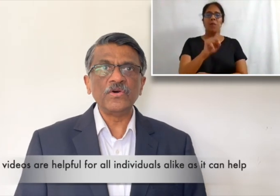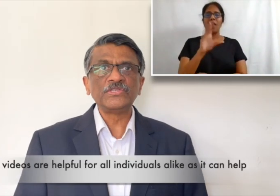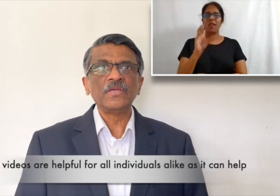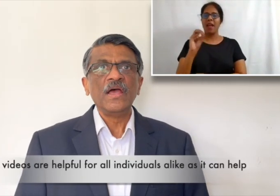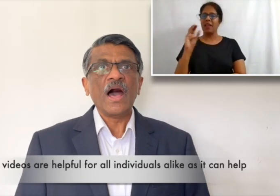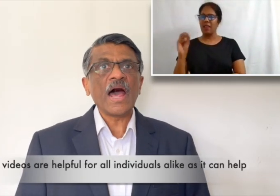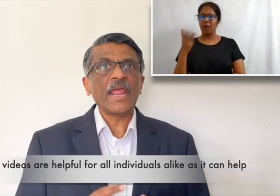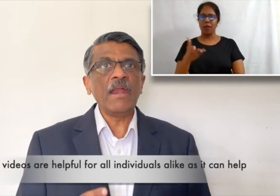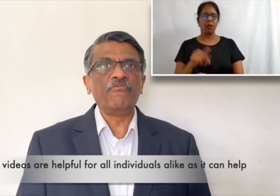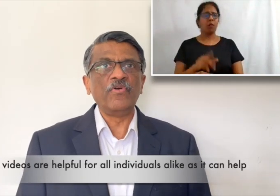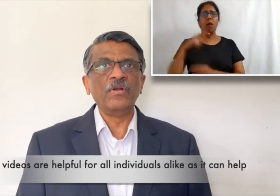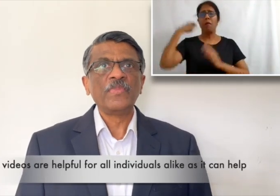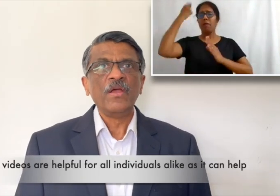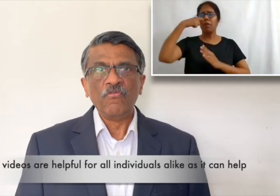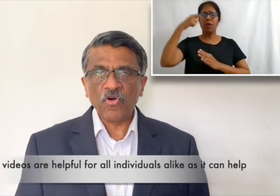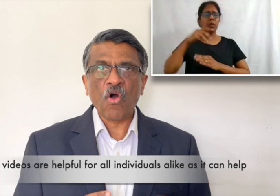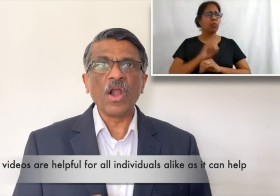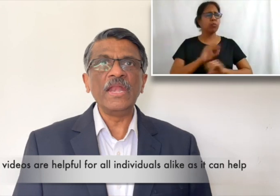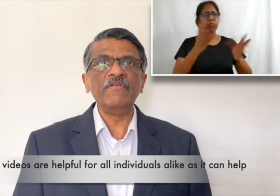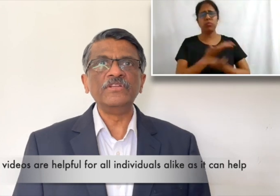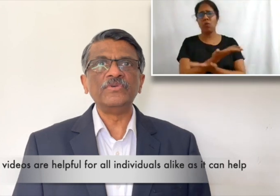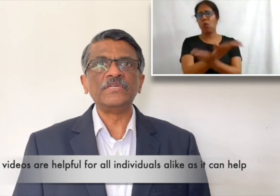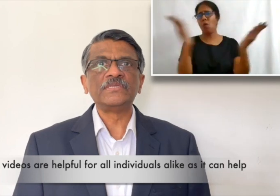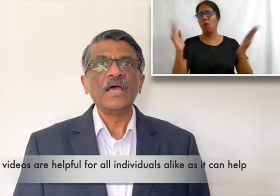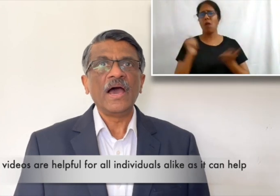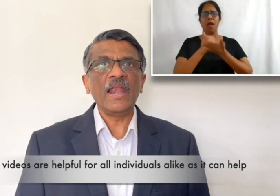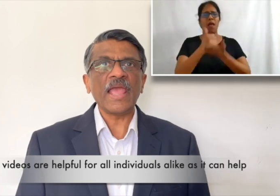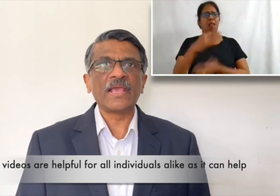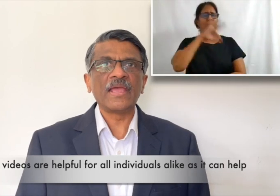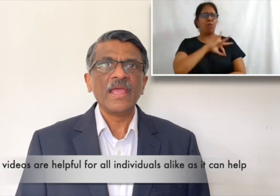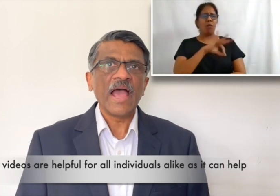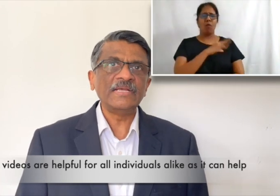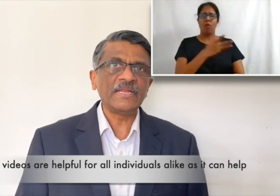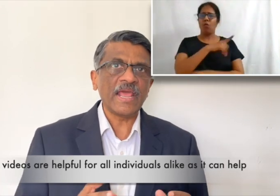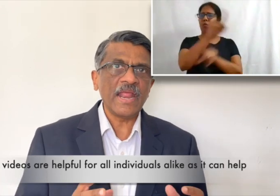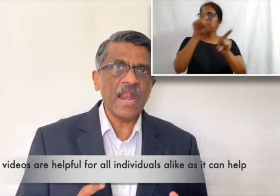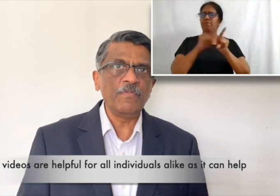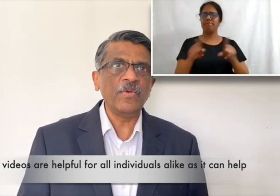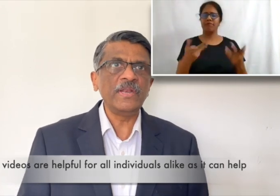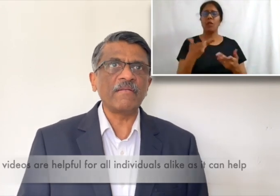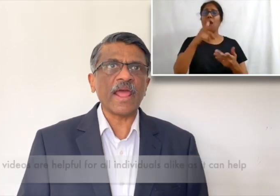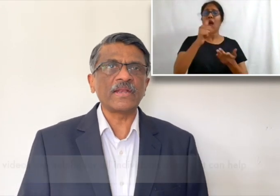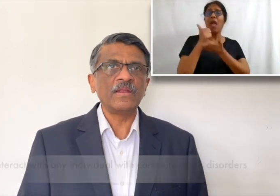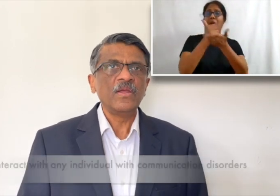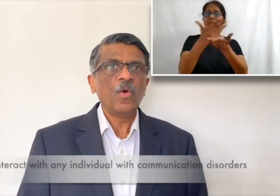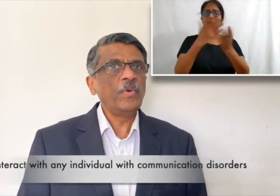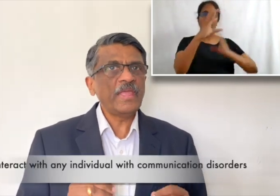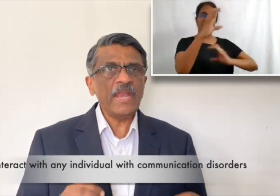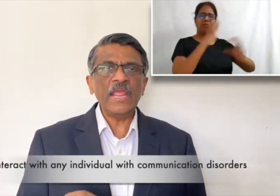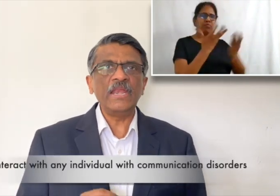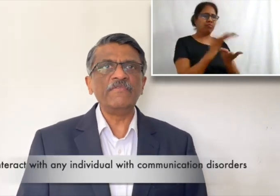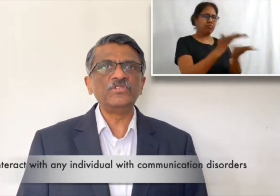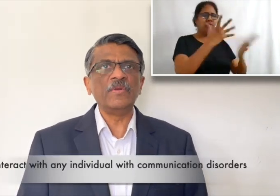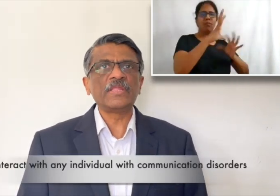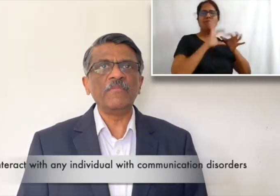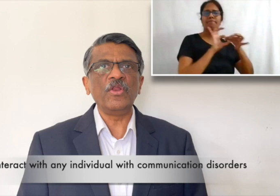videos are helpful for all individuals alike, as it can help you interact with any individual with